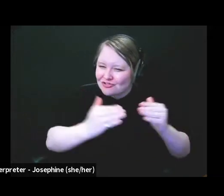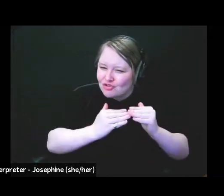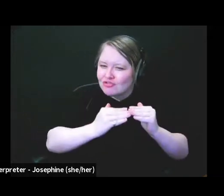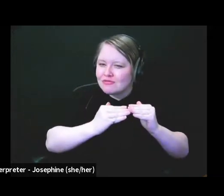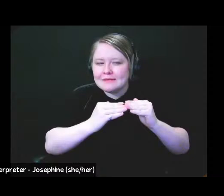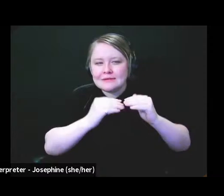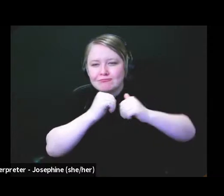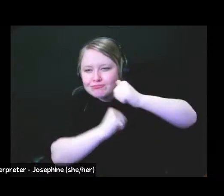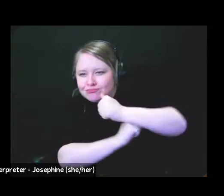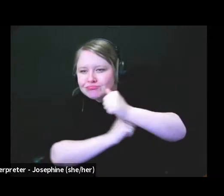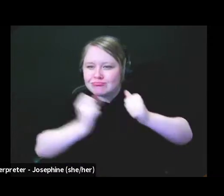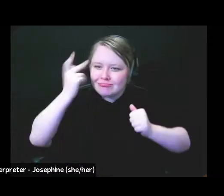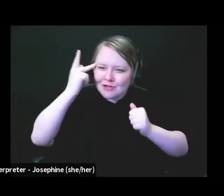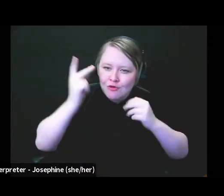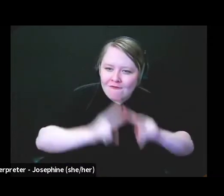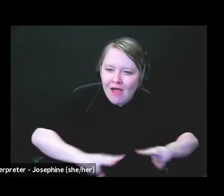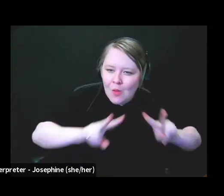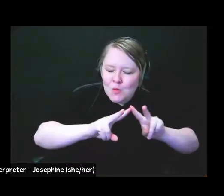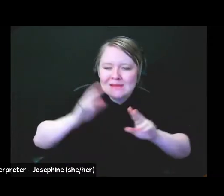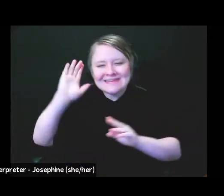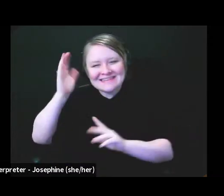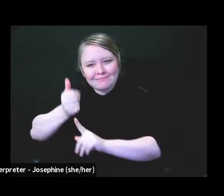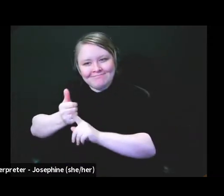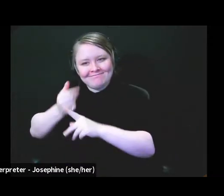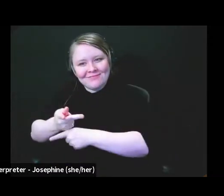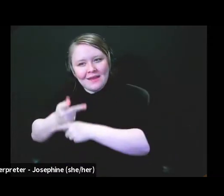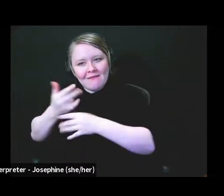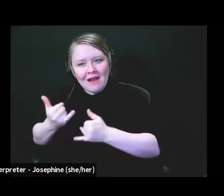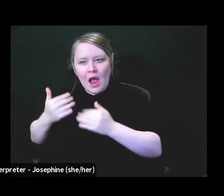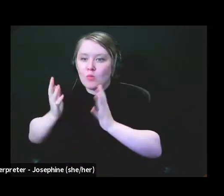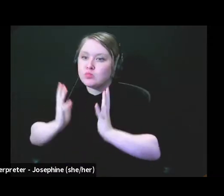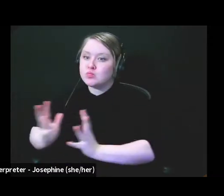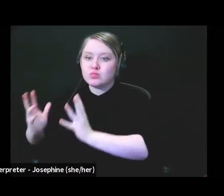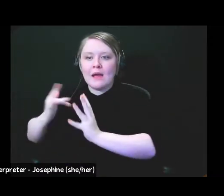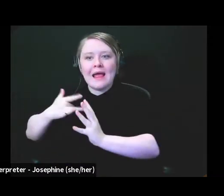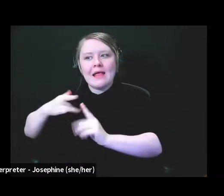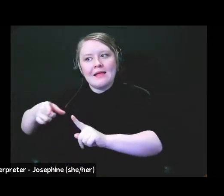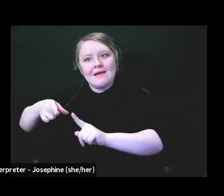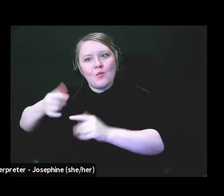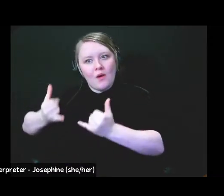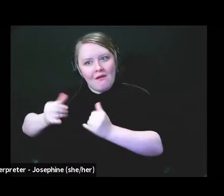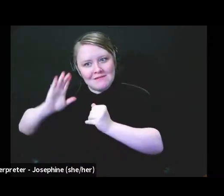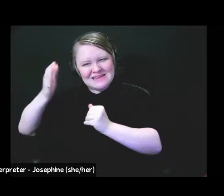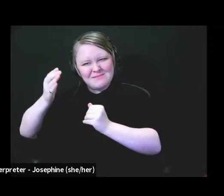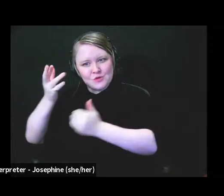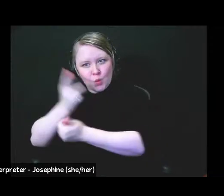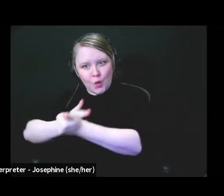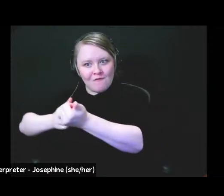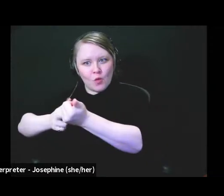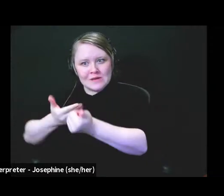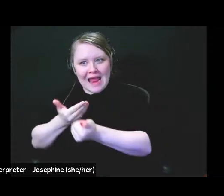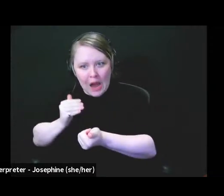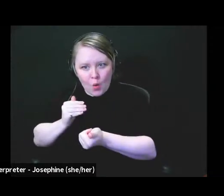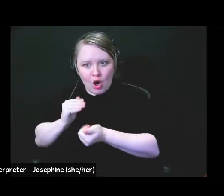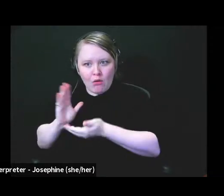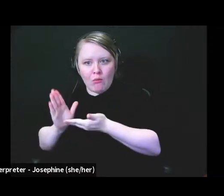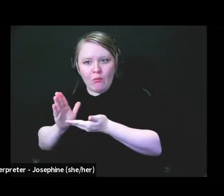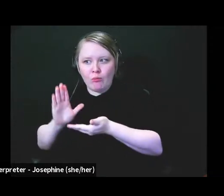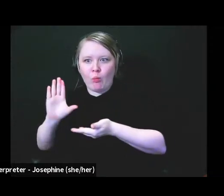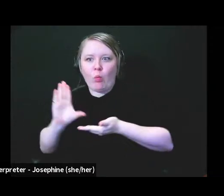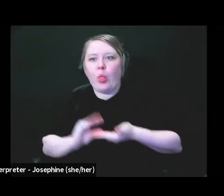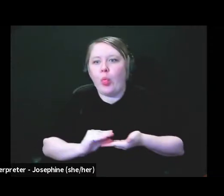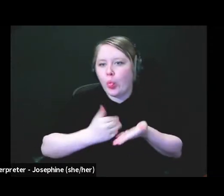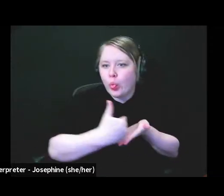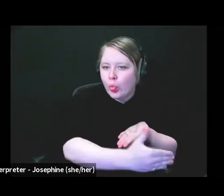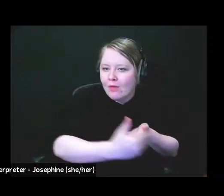the current conversation around self-care is just continuing to reinforce our marginalization and continuing